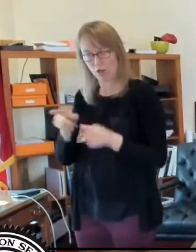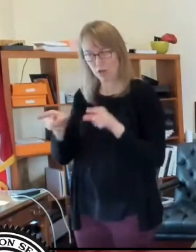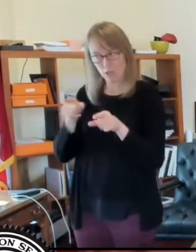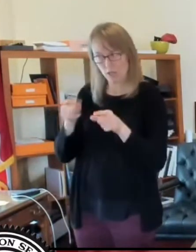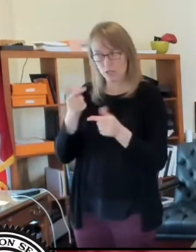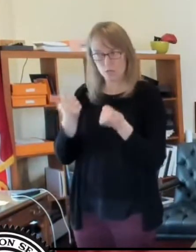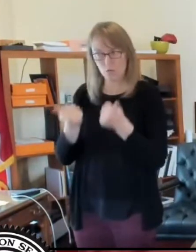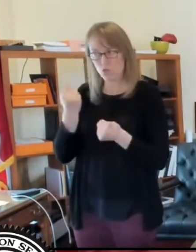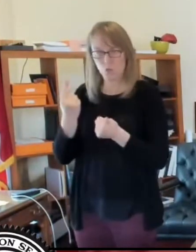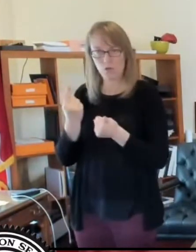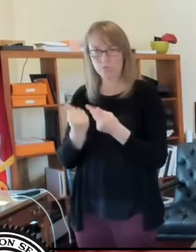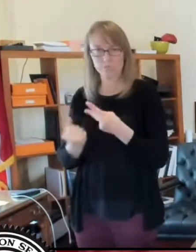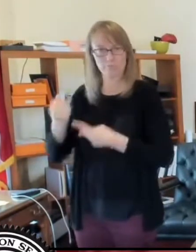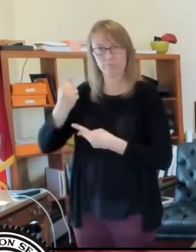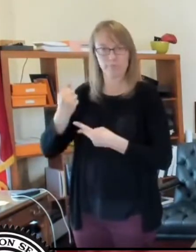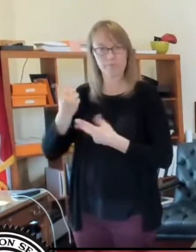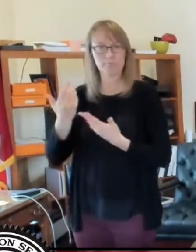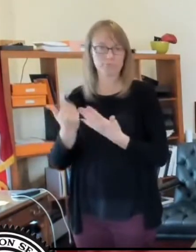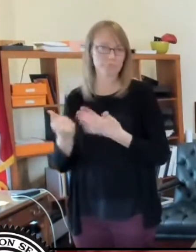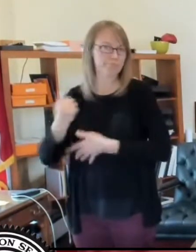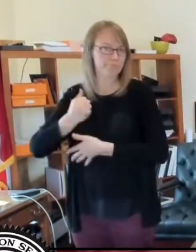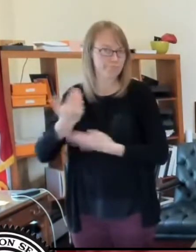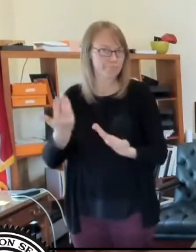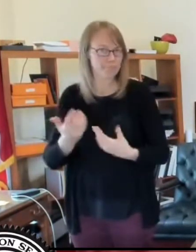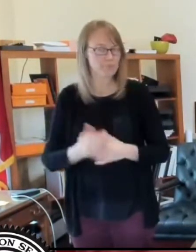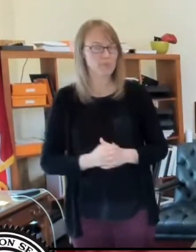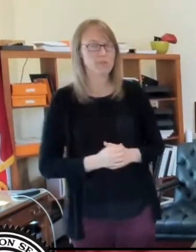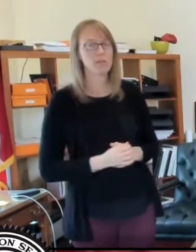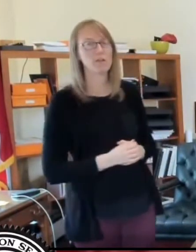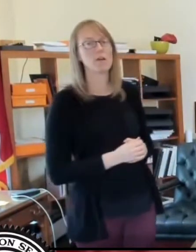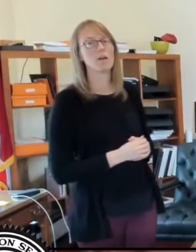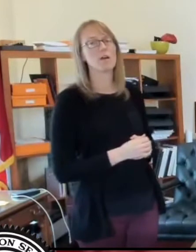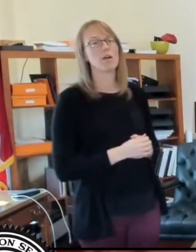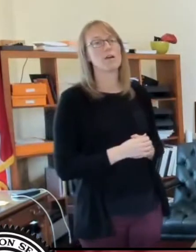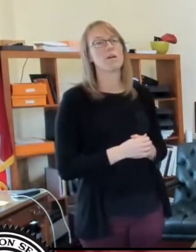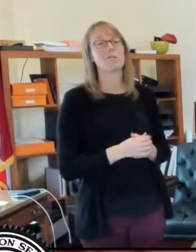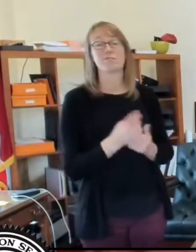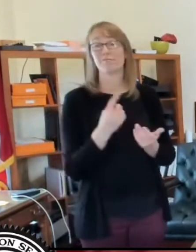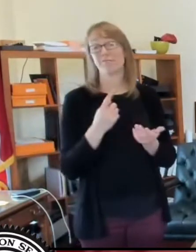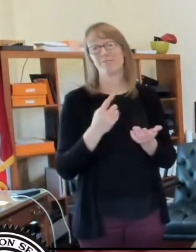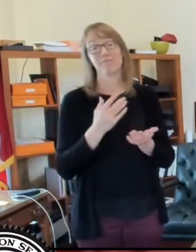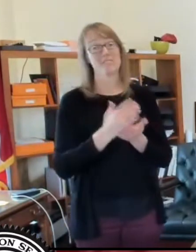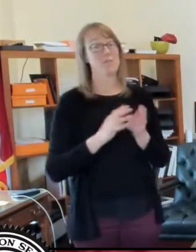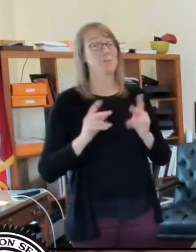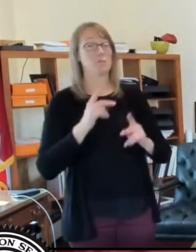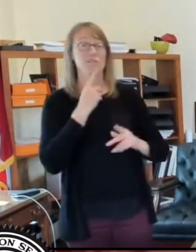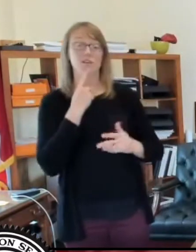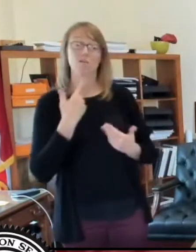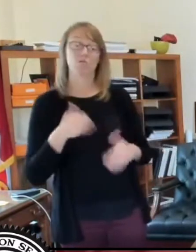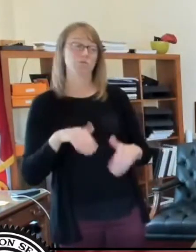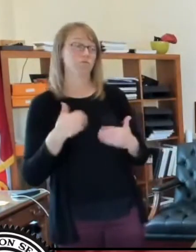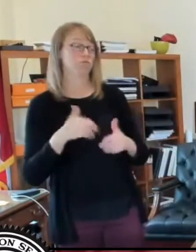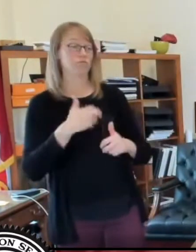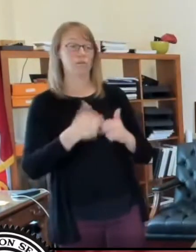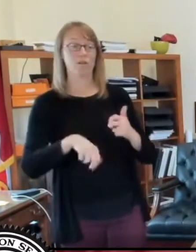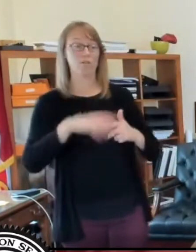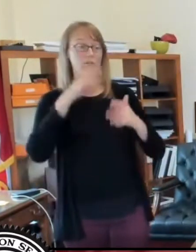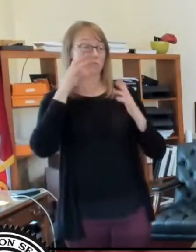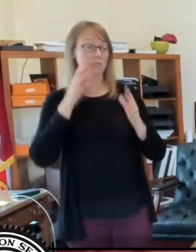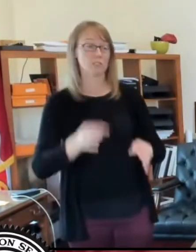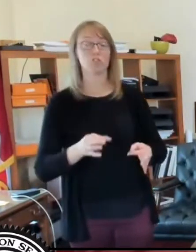untenable situations. Some people say it's similar to wartime choices that have to be made.